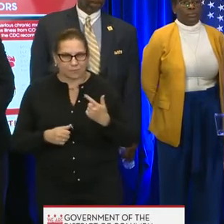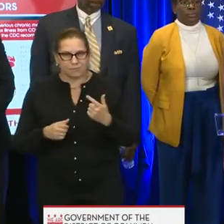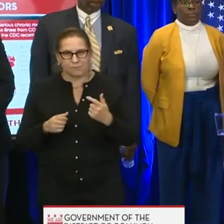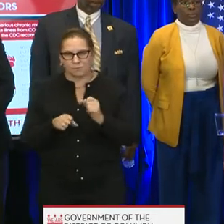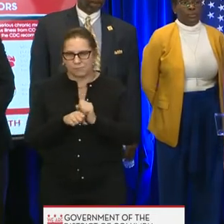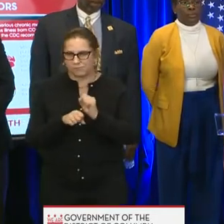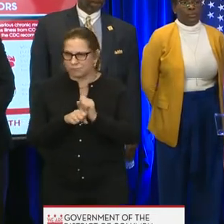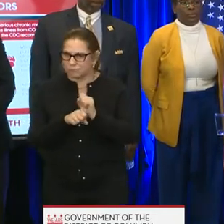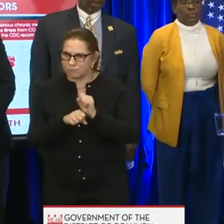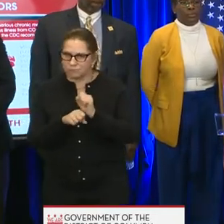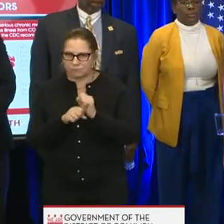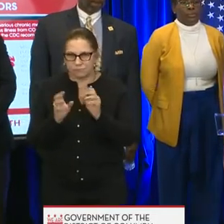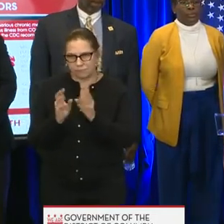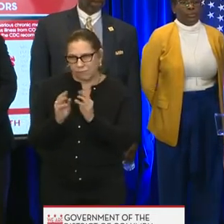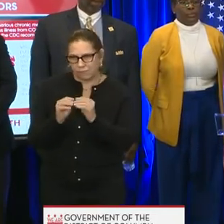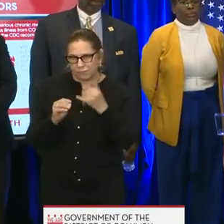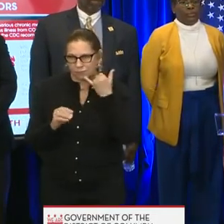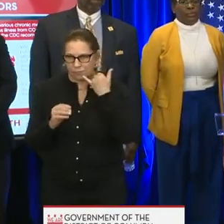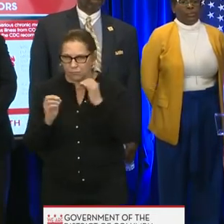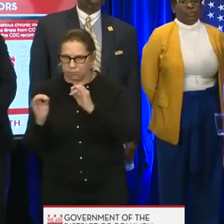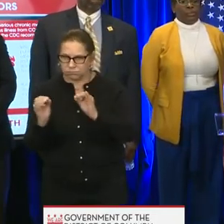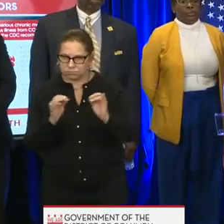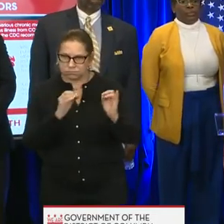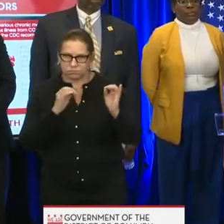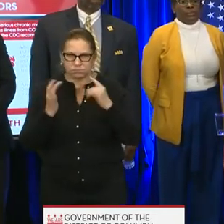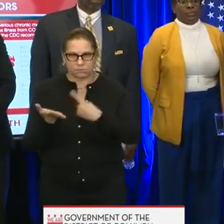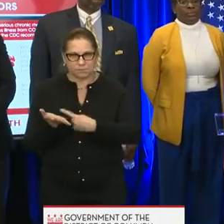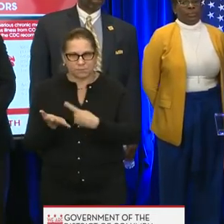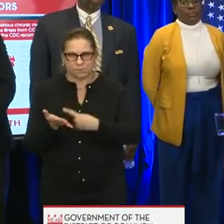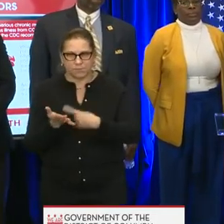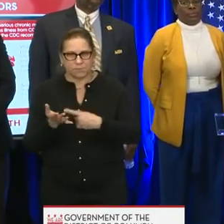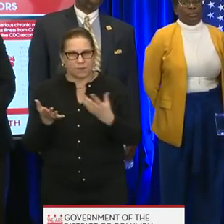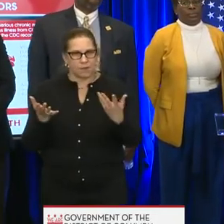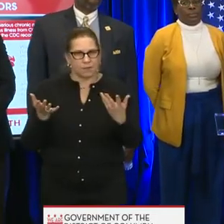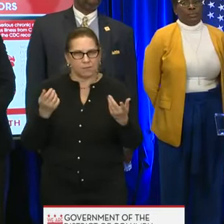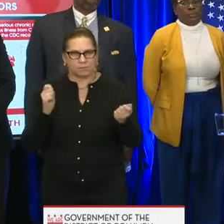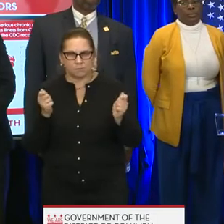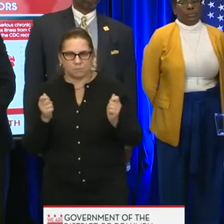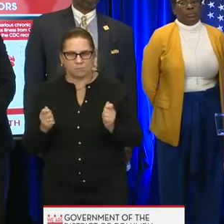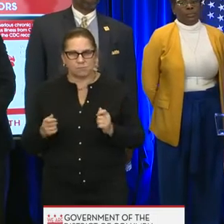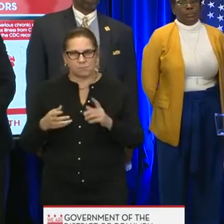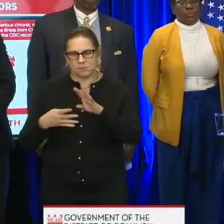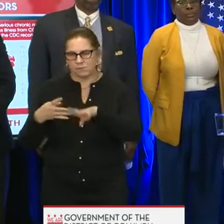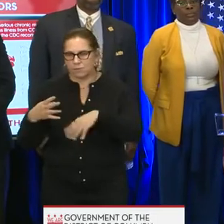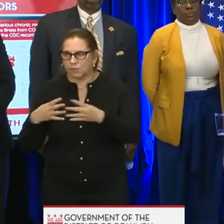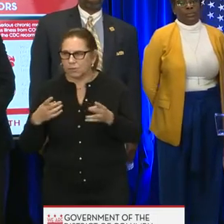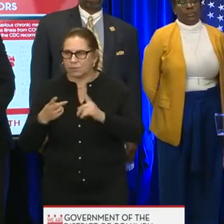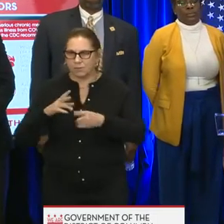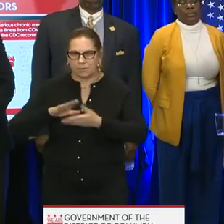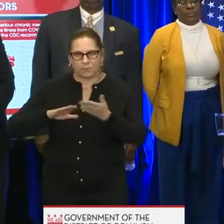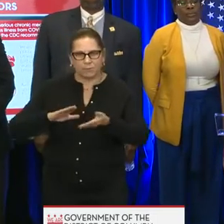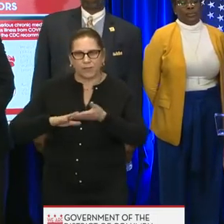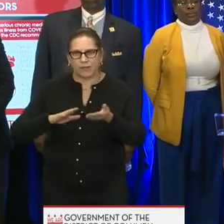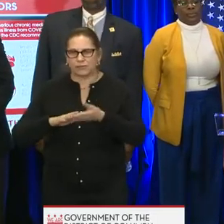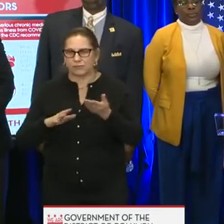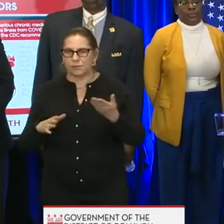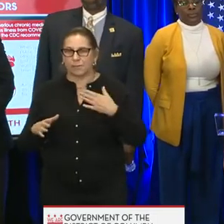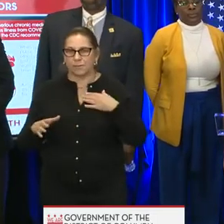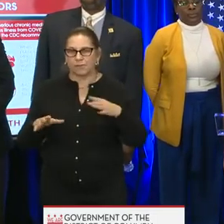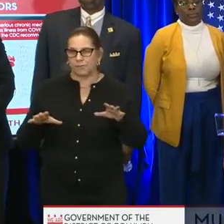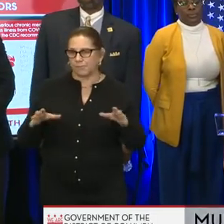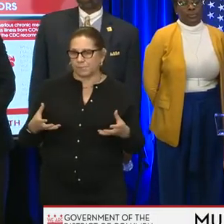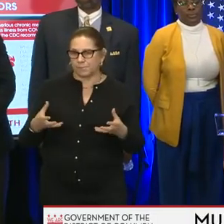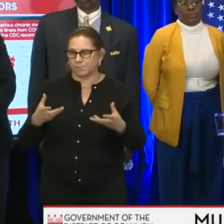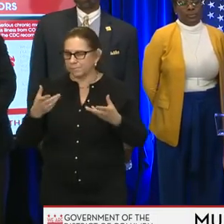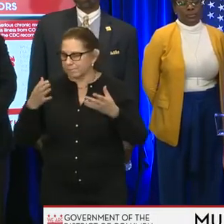call to talk about our modified operations. I'm proud of my administration and managers who are stepping up to